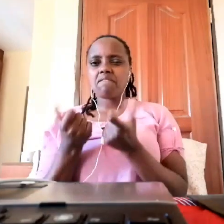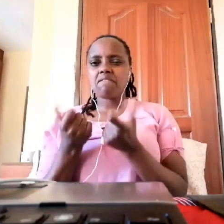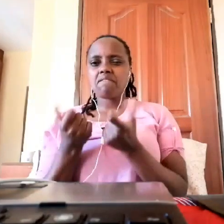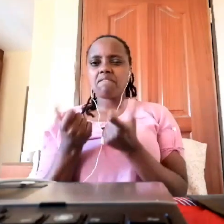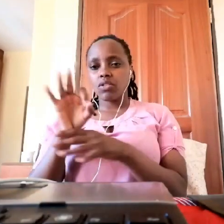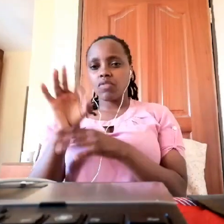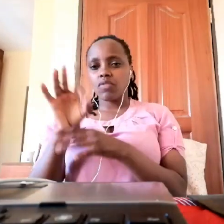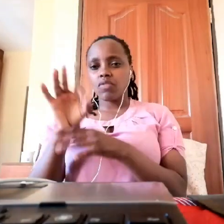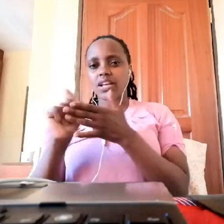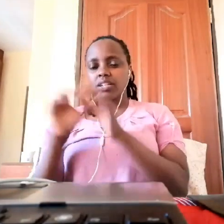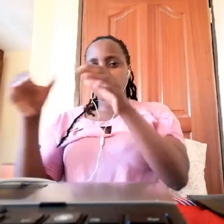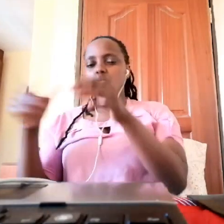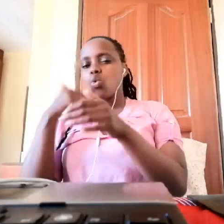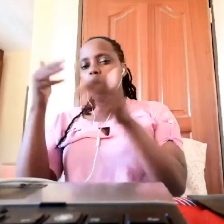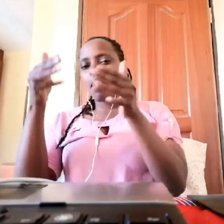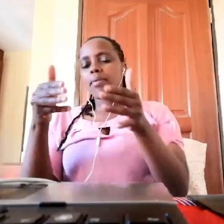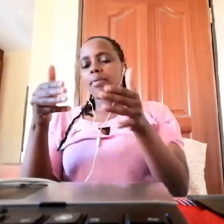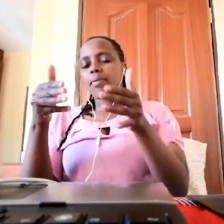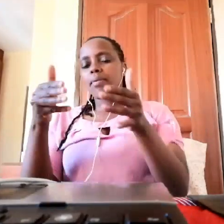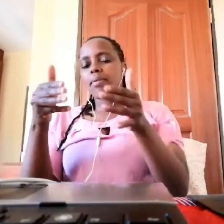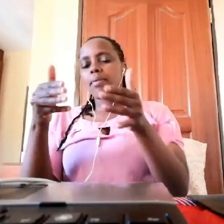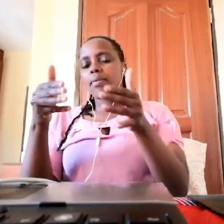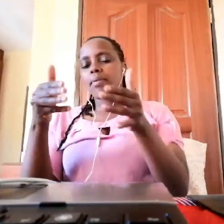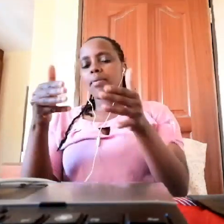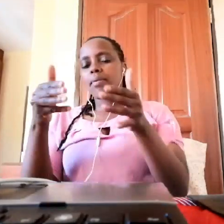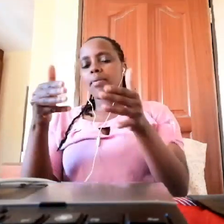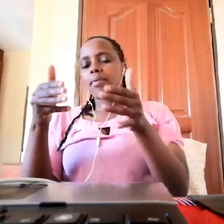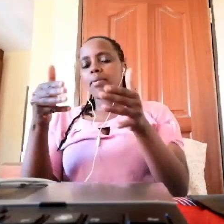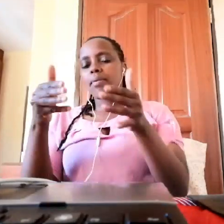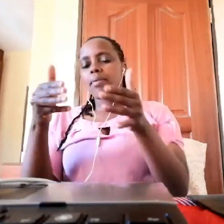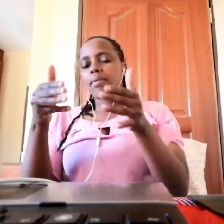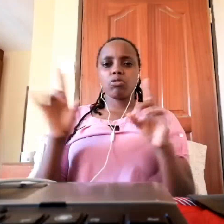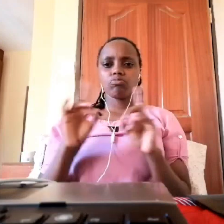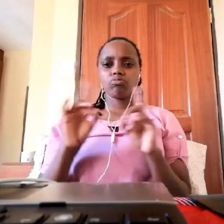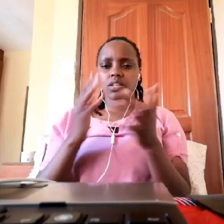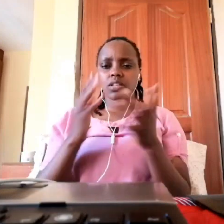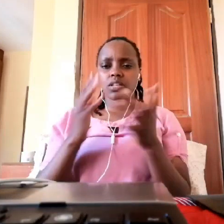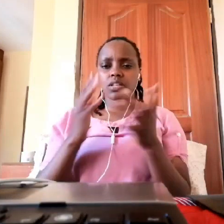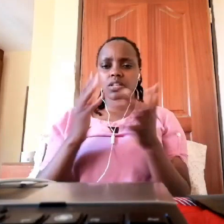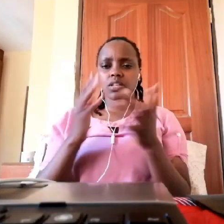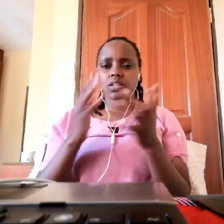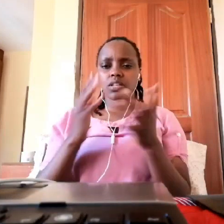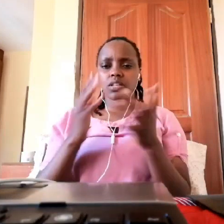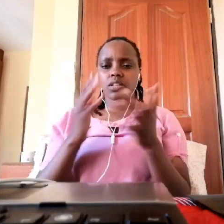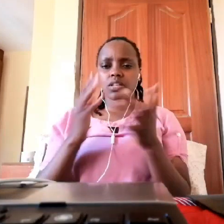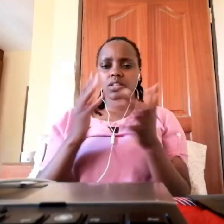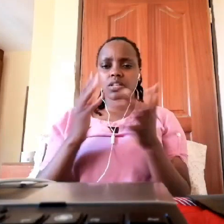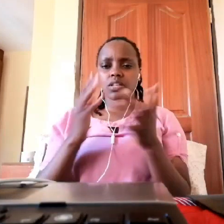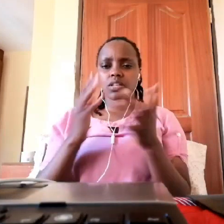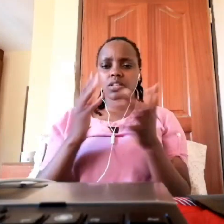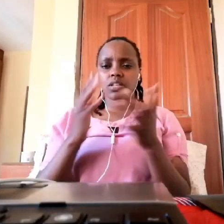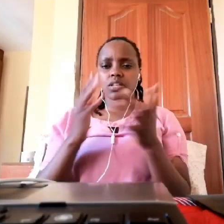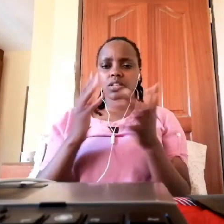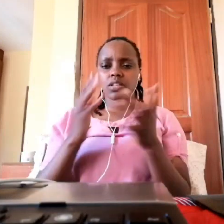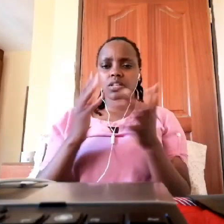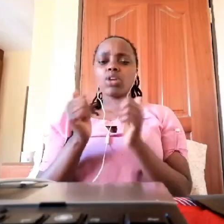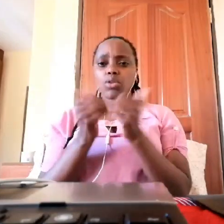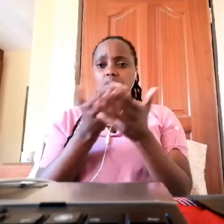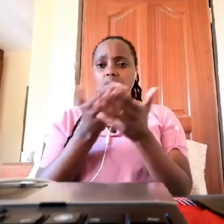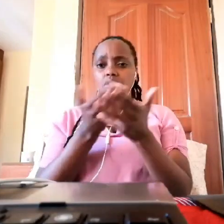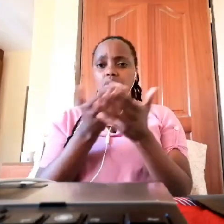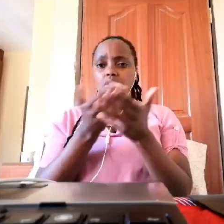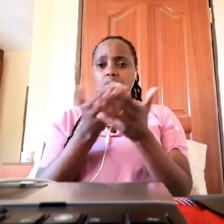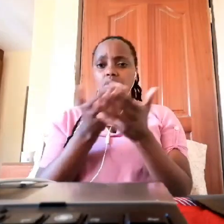that were present. So it wasn't open to the public. So some challenges that we encountered I'd like to share with all of you is